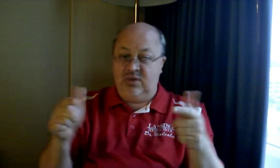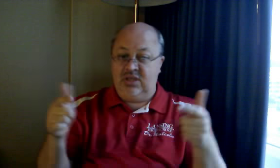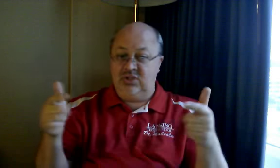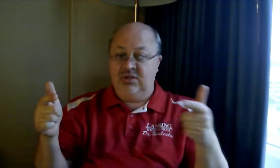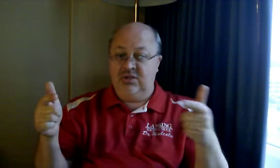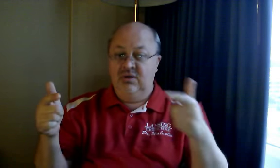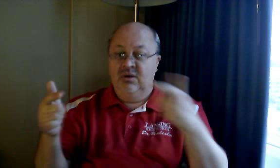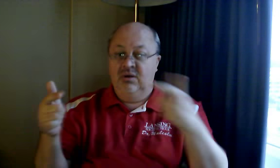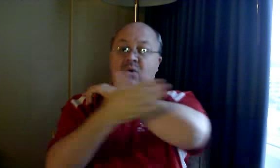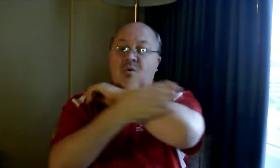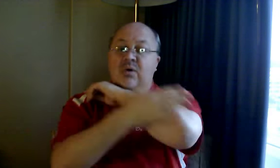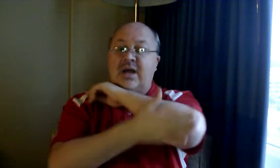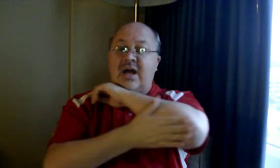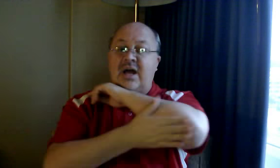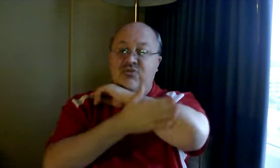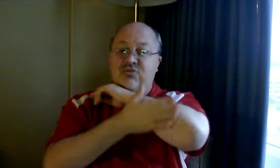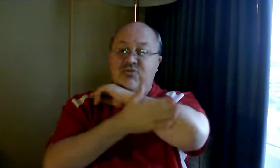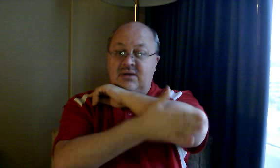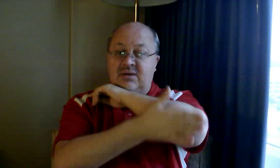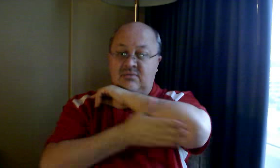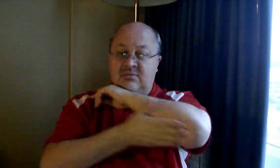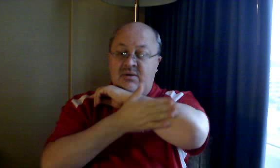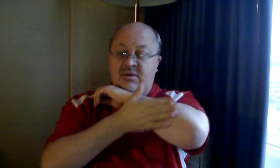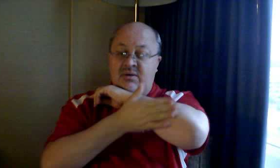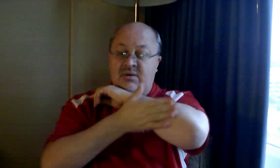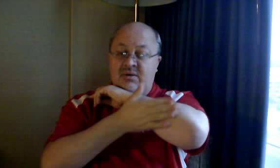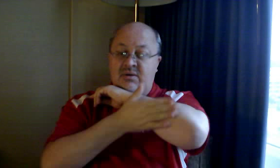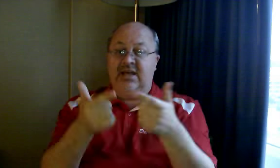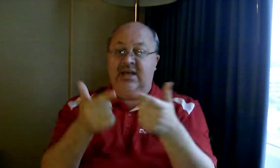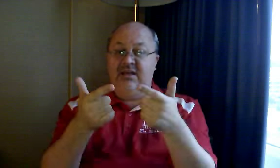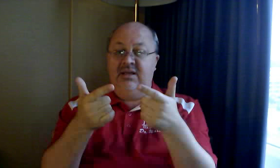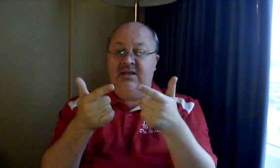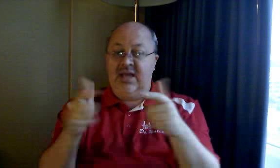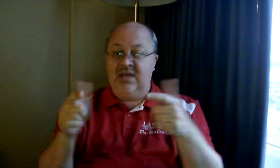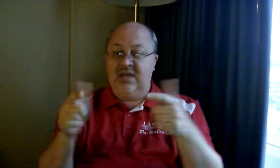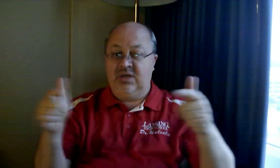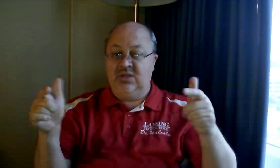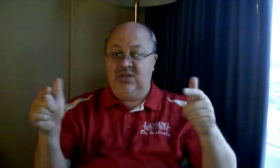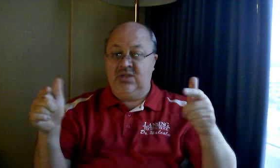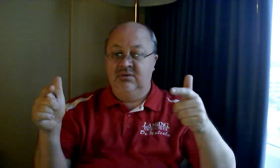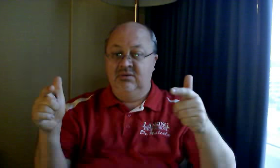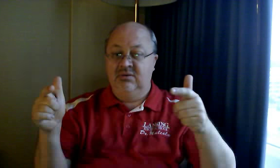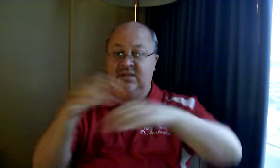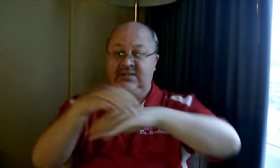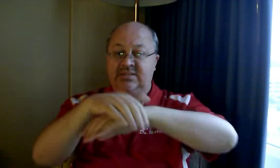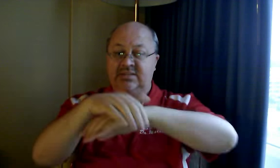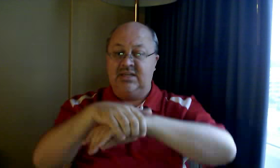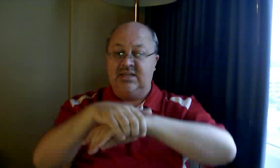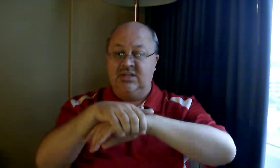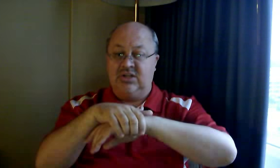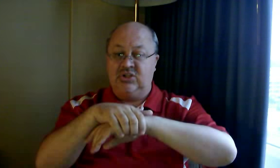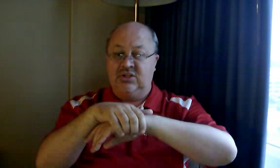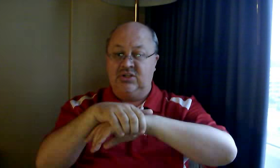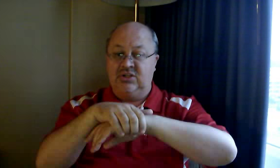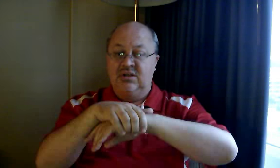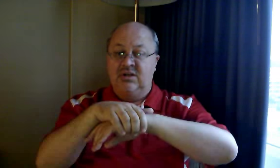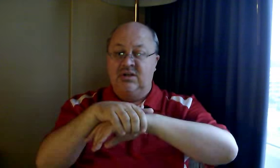language or a country. Now if I said language, then it's English. If I